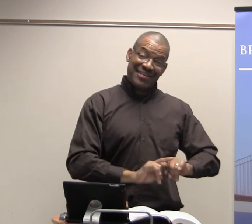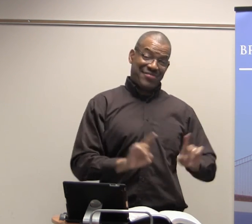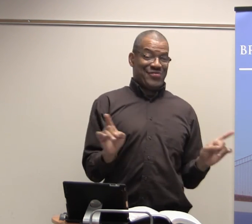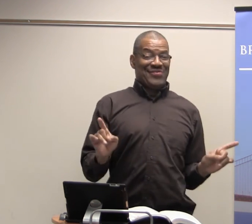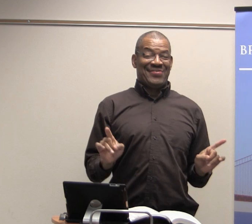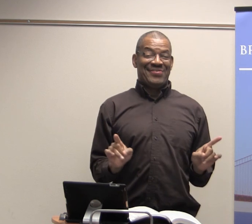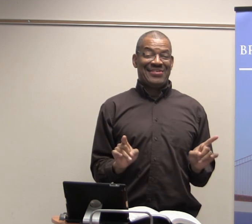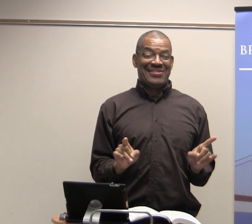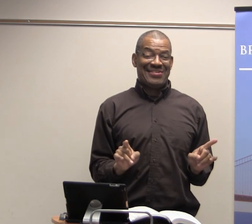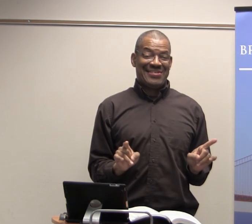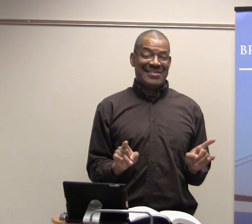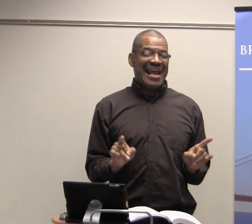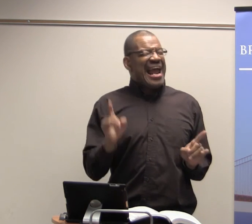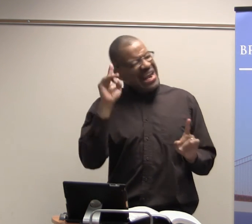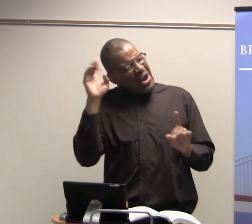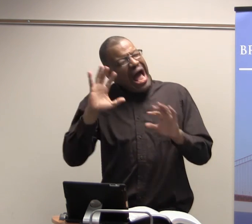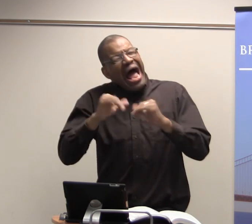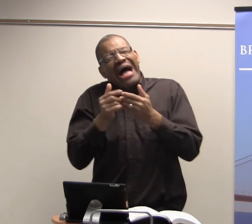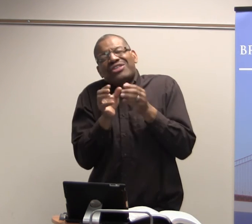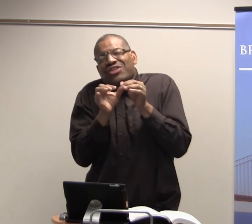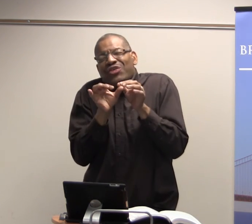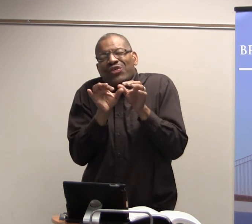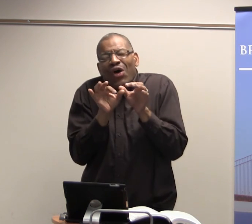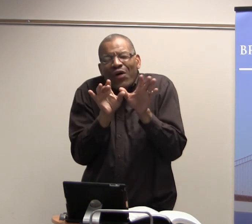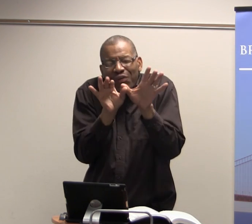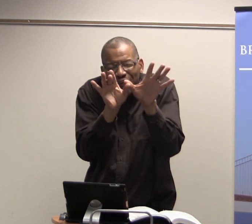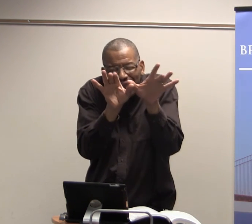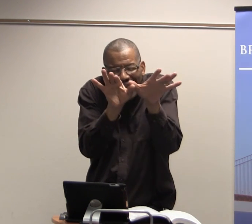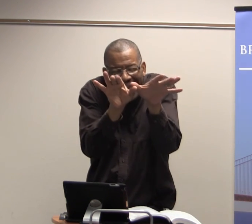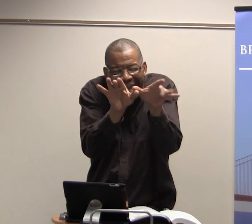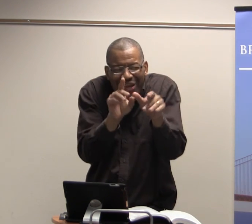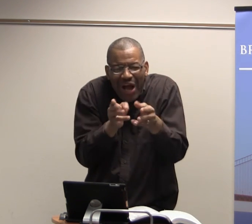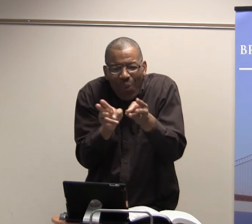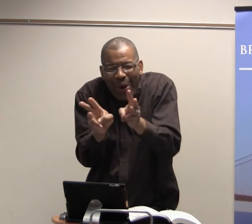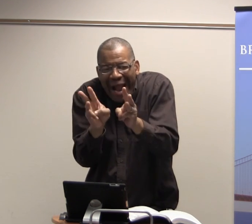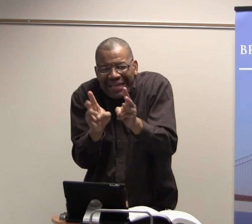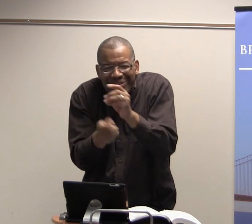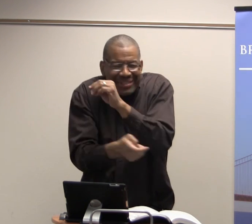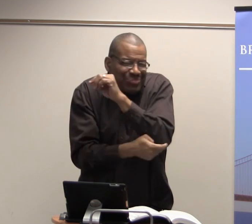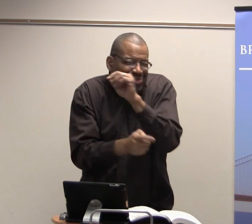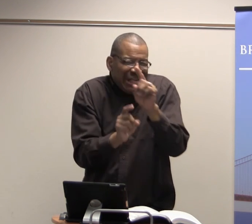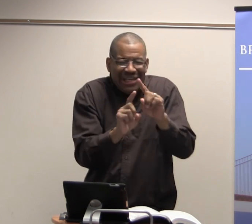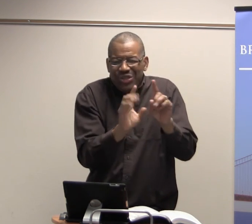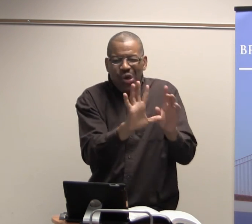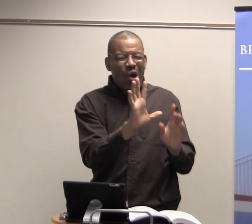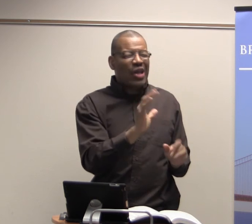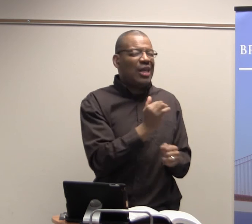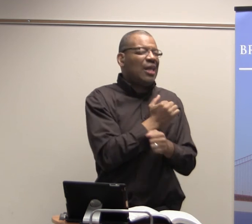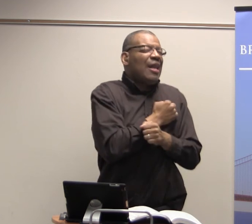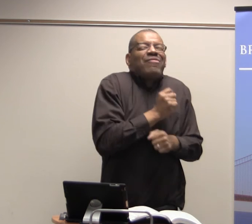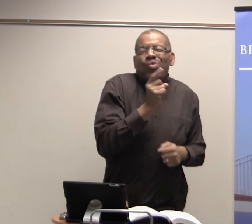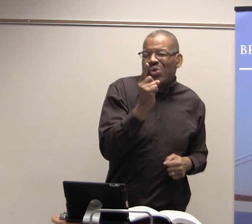different. You know how to be away your loved one.